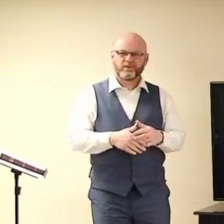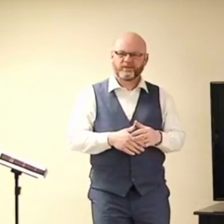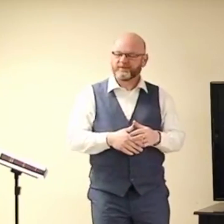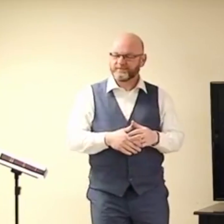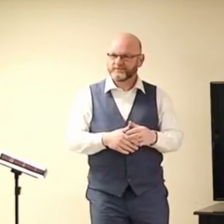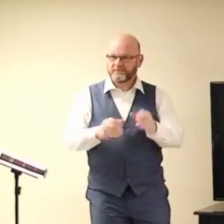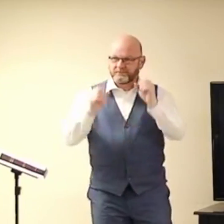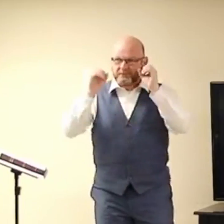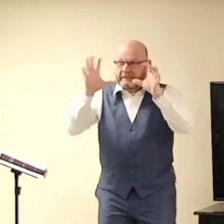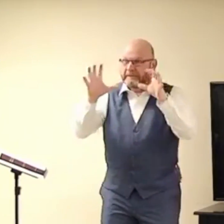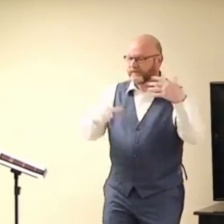And it's good.